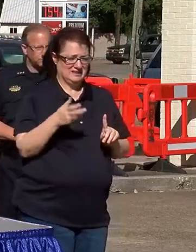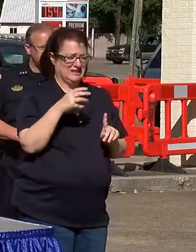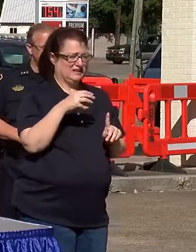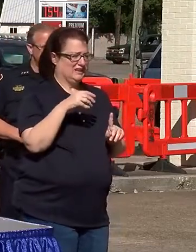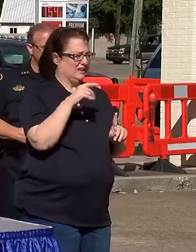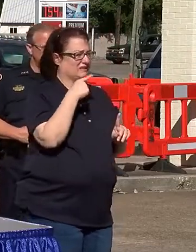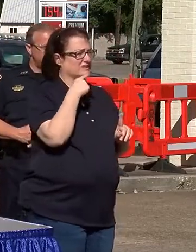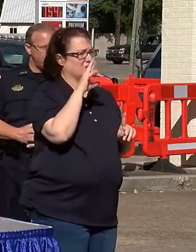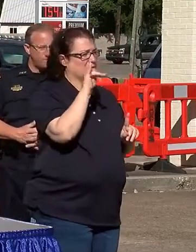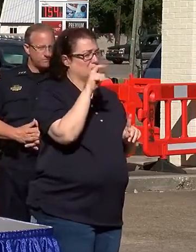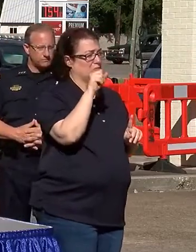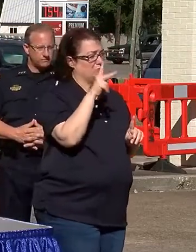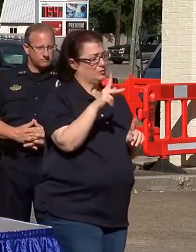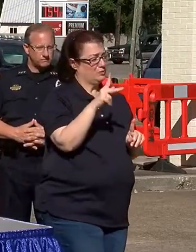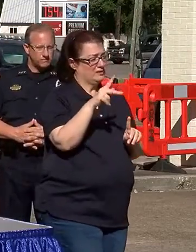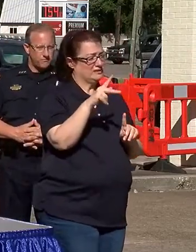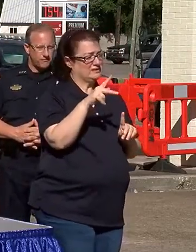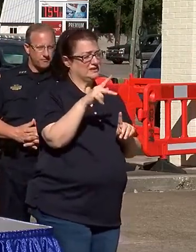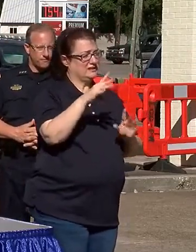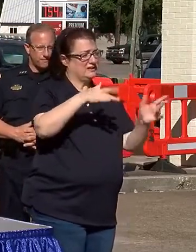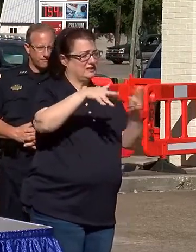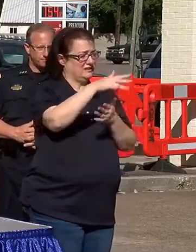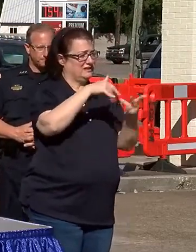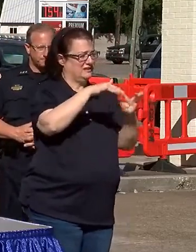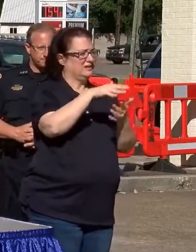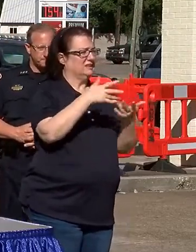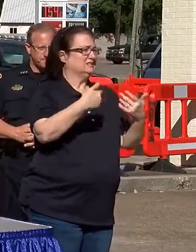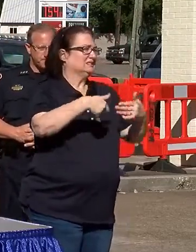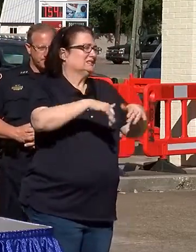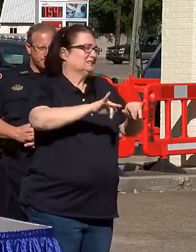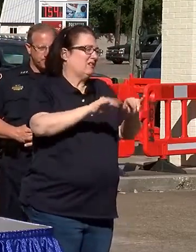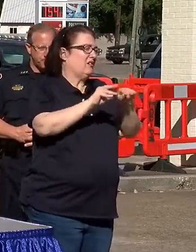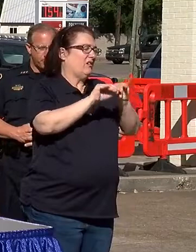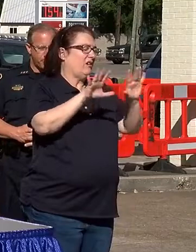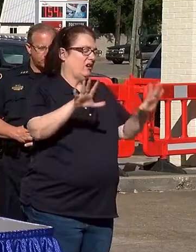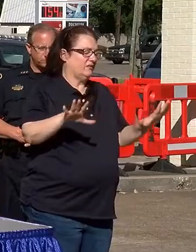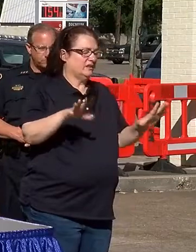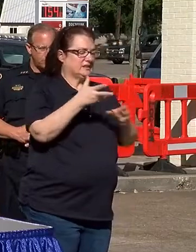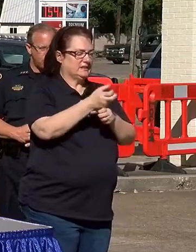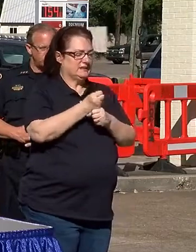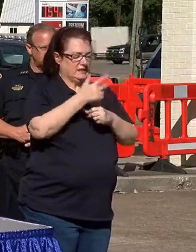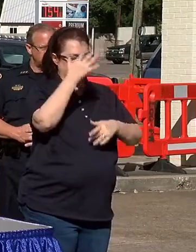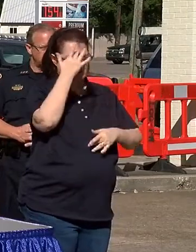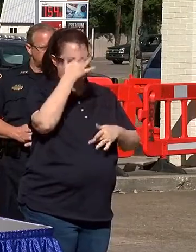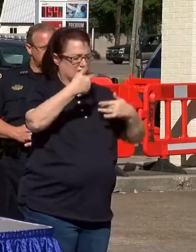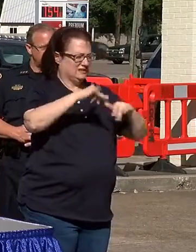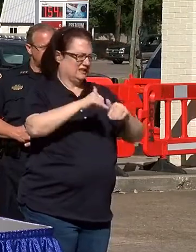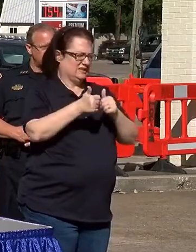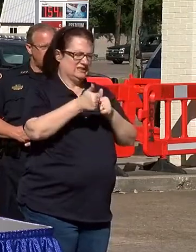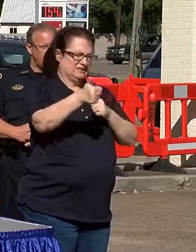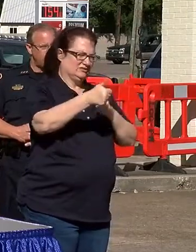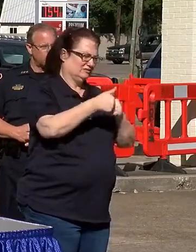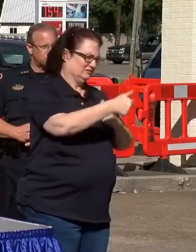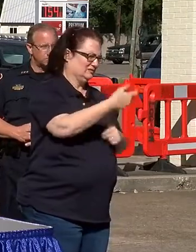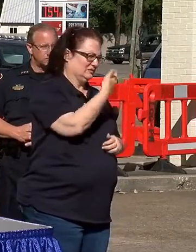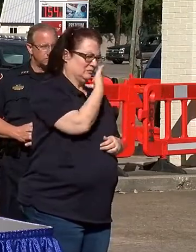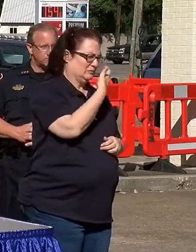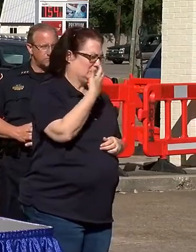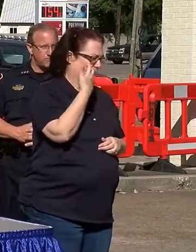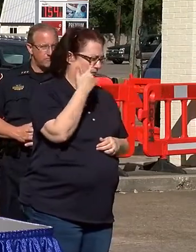is contracting the disease, obviously. So what we're still asking you to keep your distance, wash your hands, wear a mask if you have